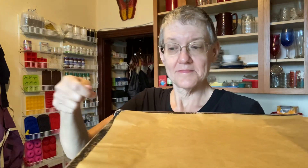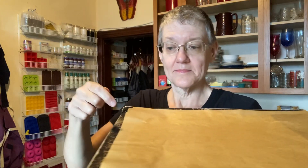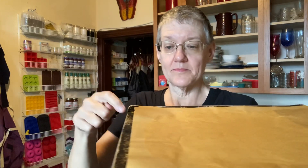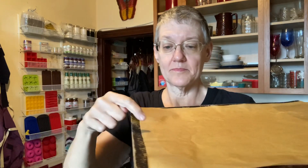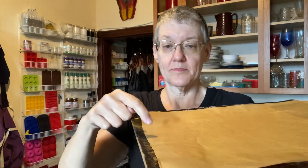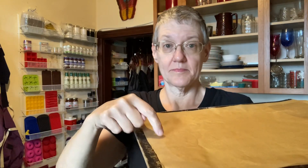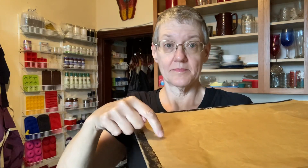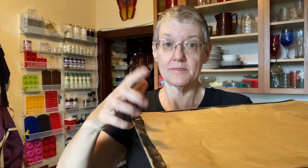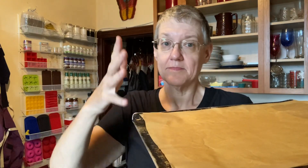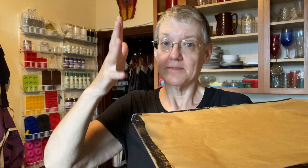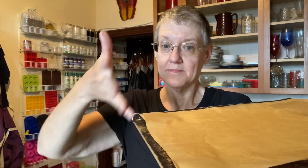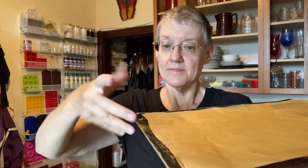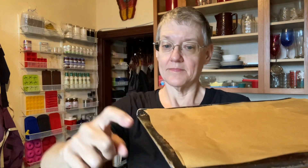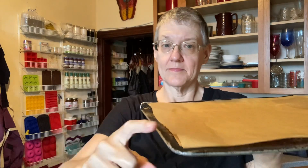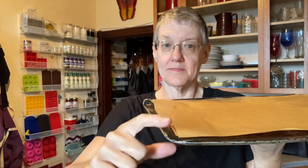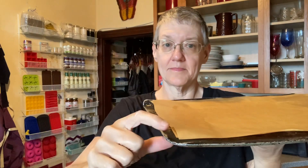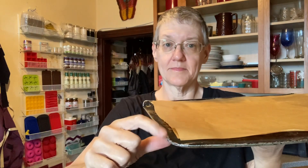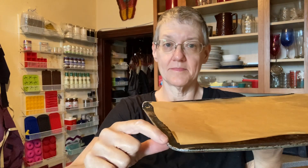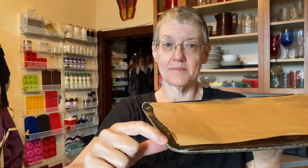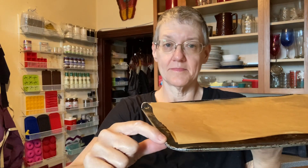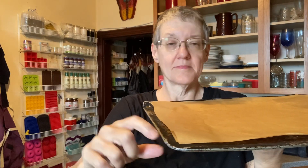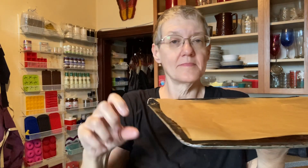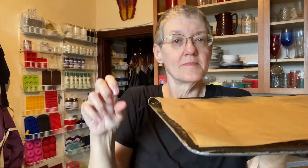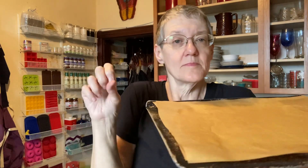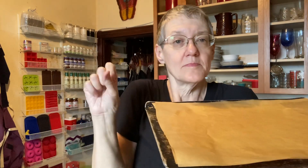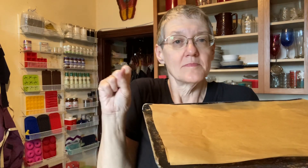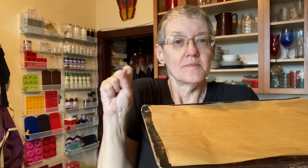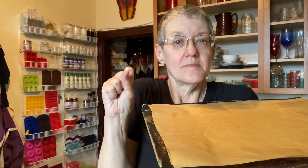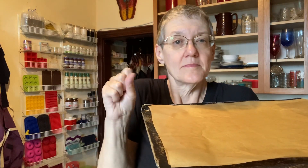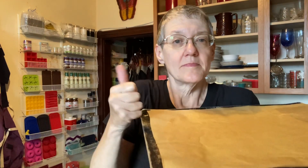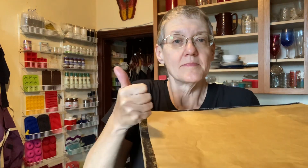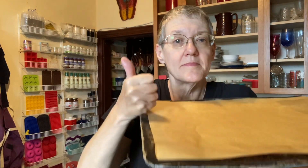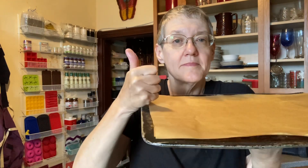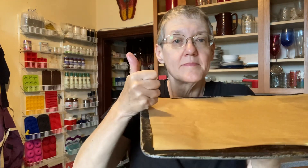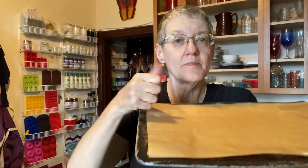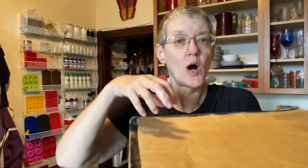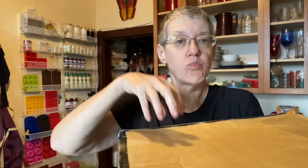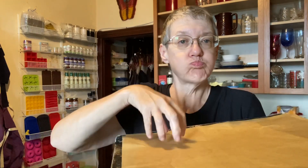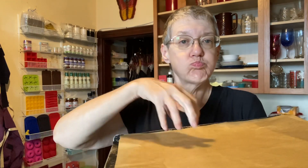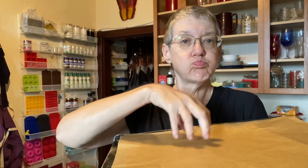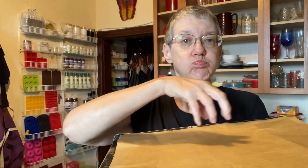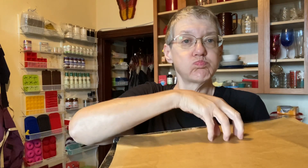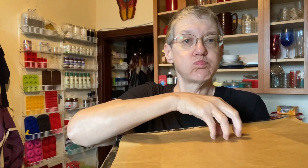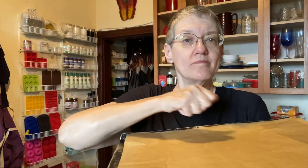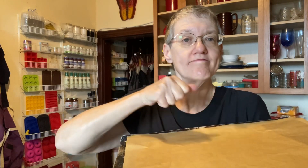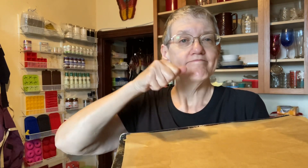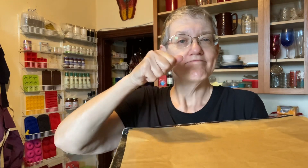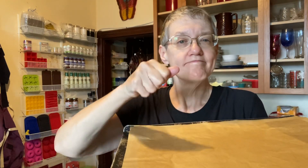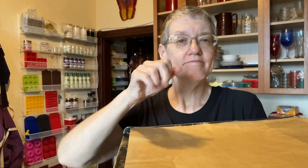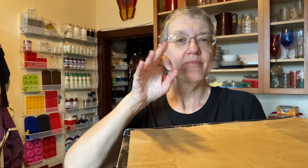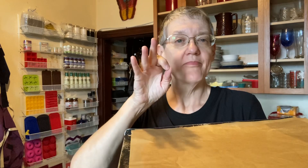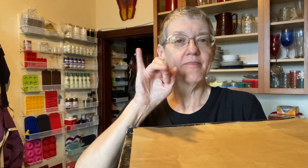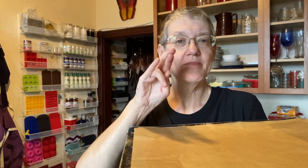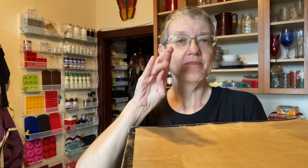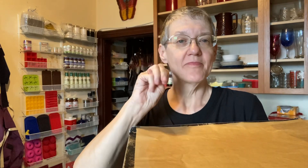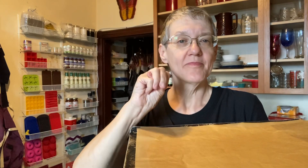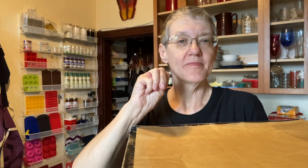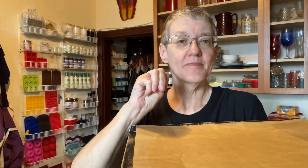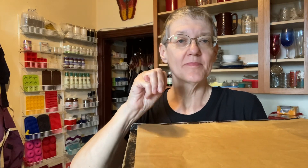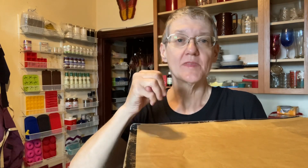Take off the top parchment paper, but leave it on the cold cookie sheet. That'll help the dough stay more firm. This